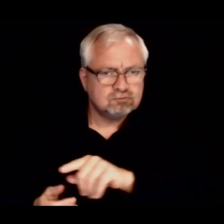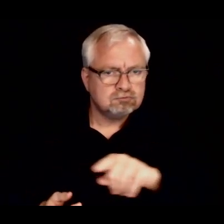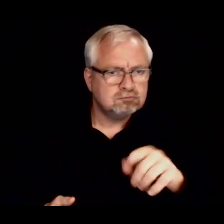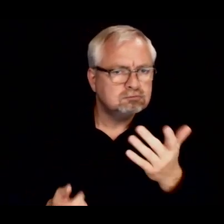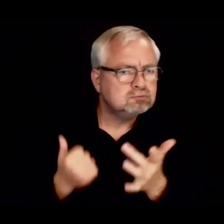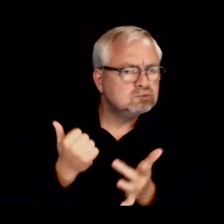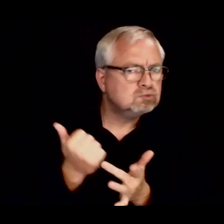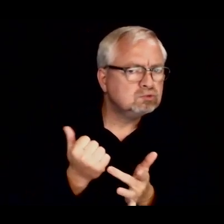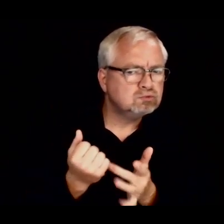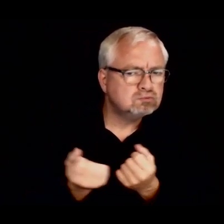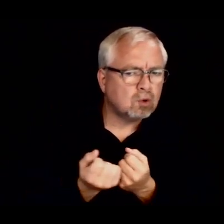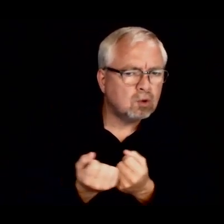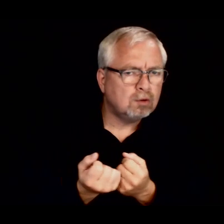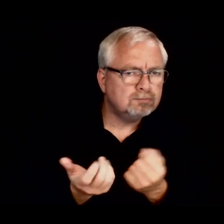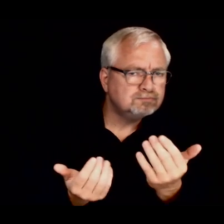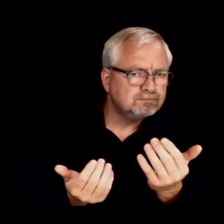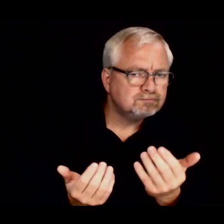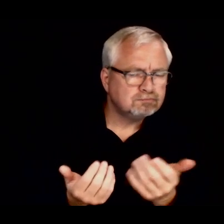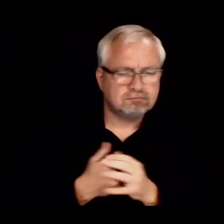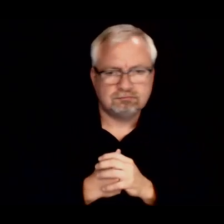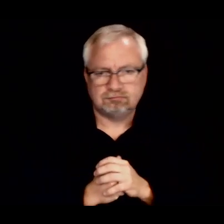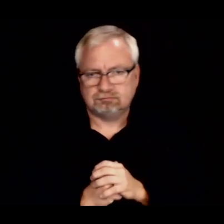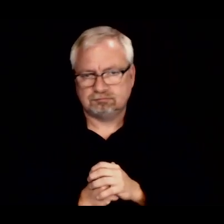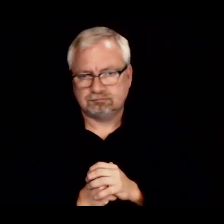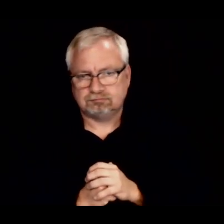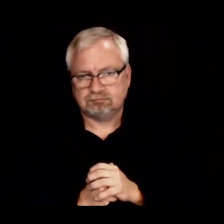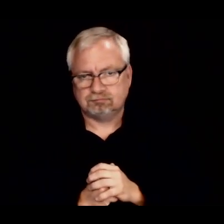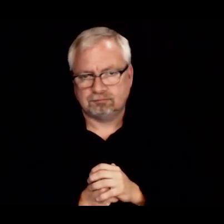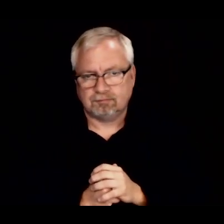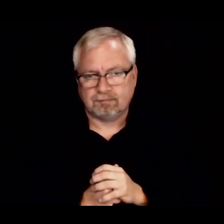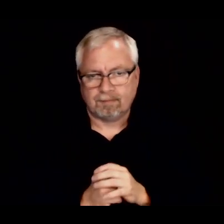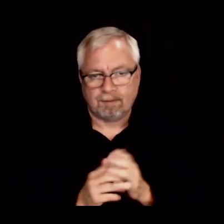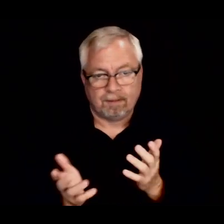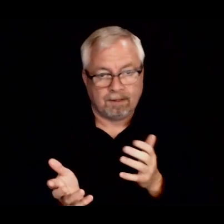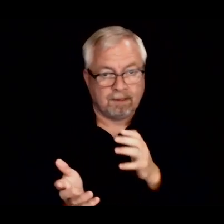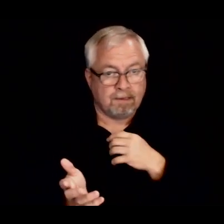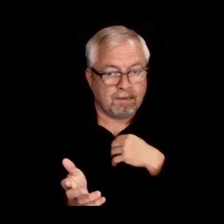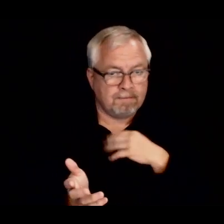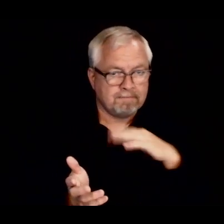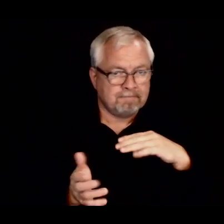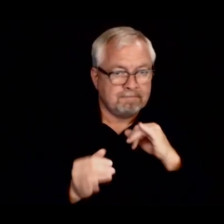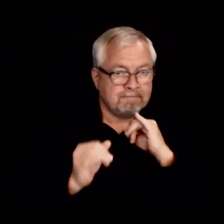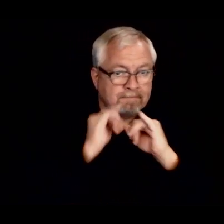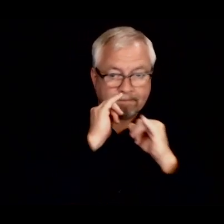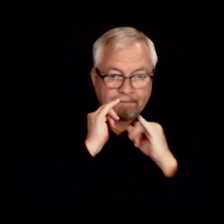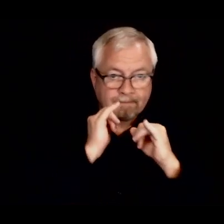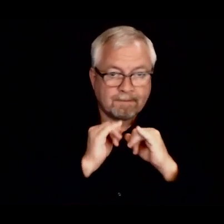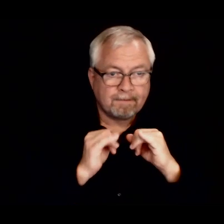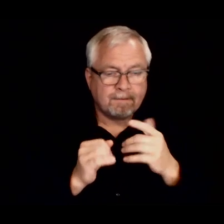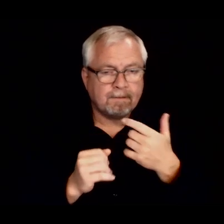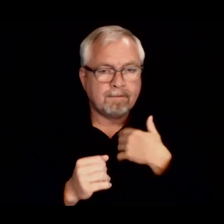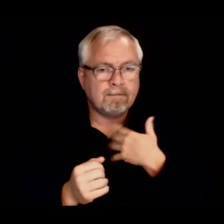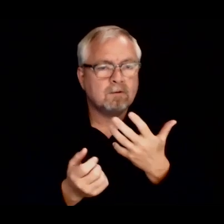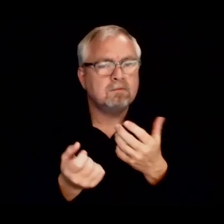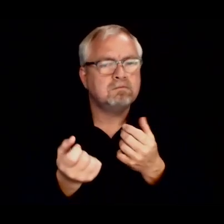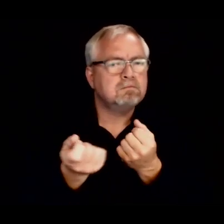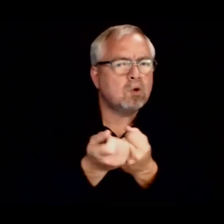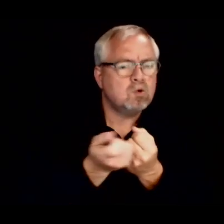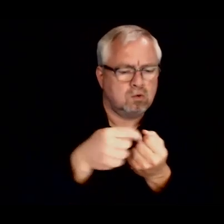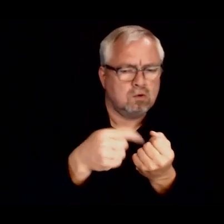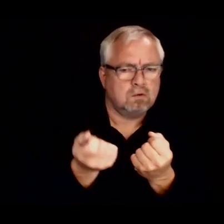Not a regulatory visit, but technical assistance on infection prevention and control. But to the extent that there